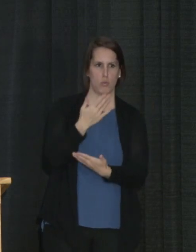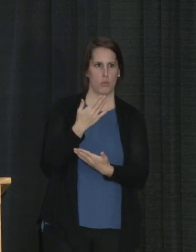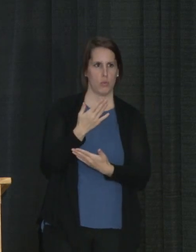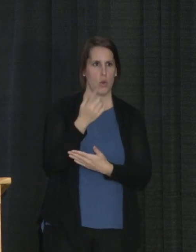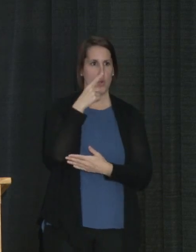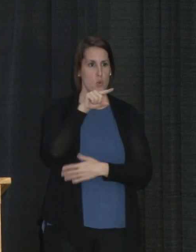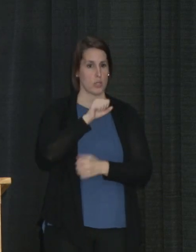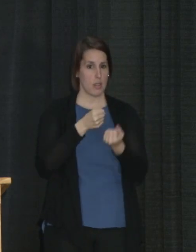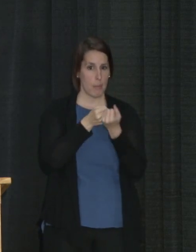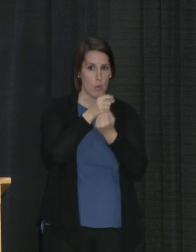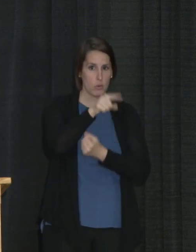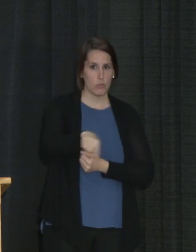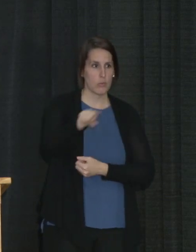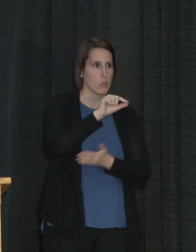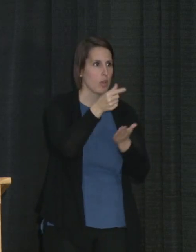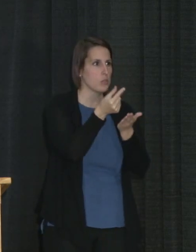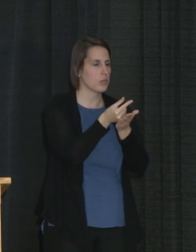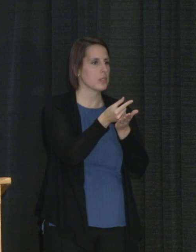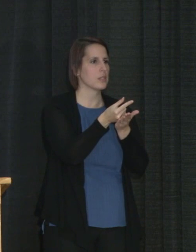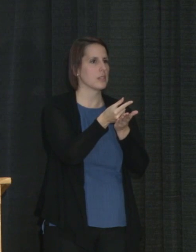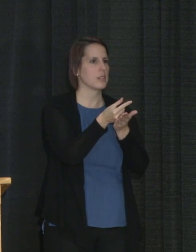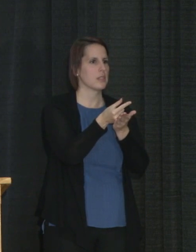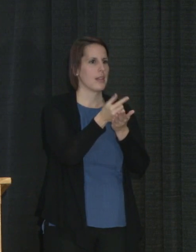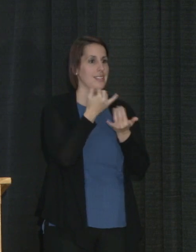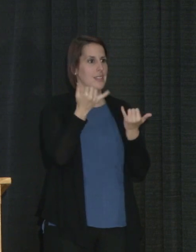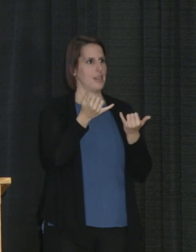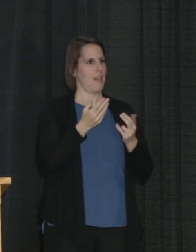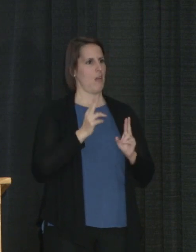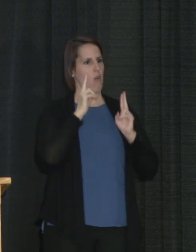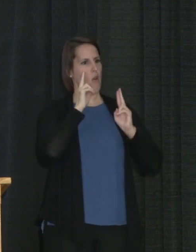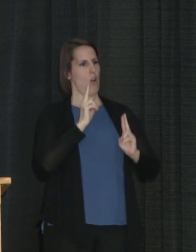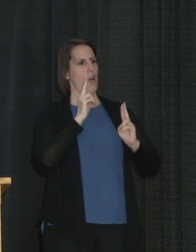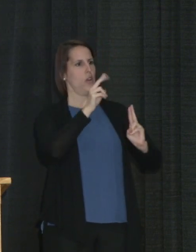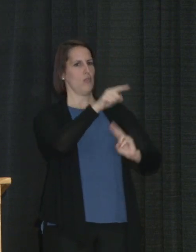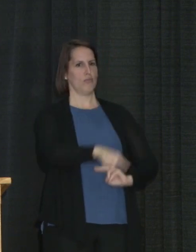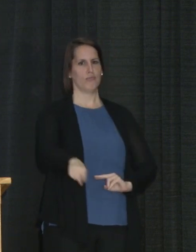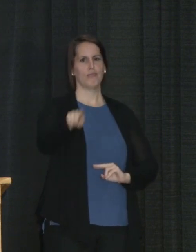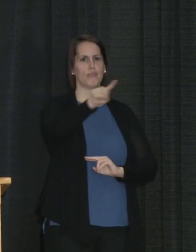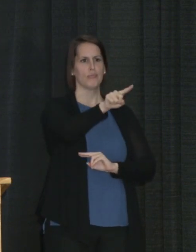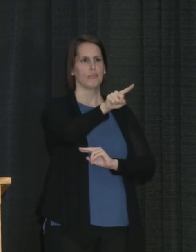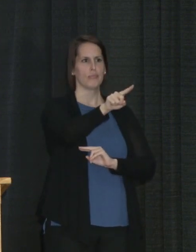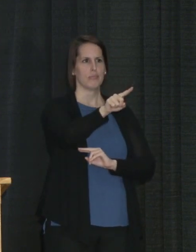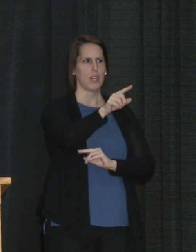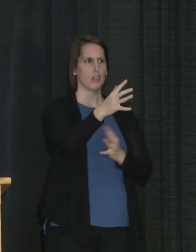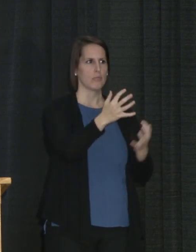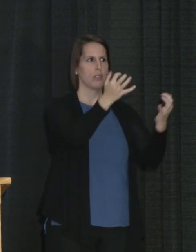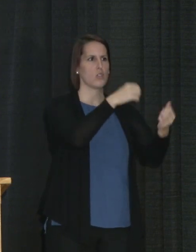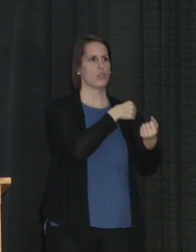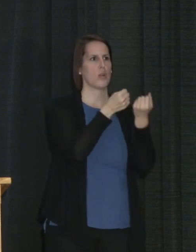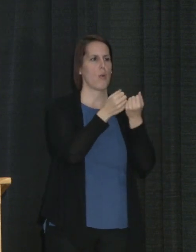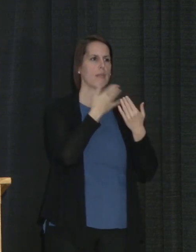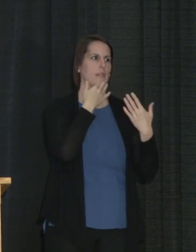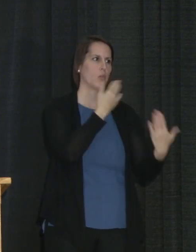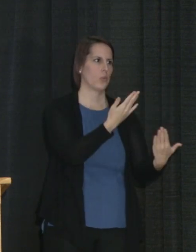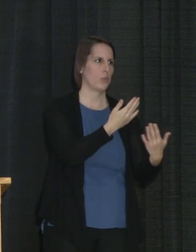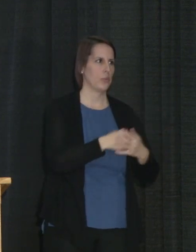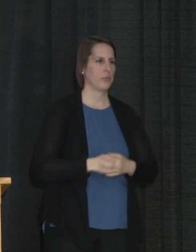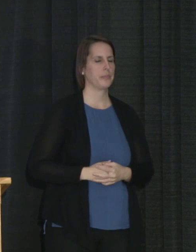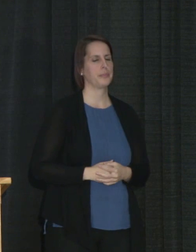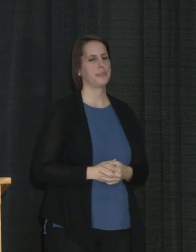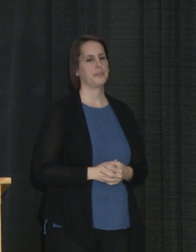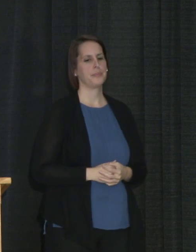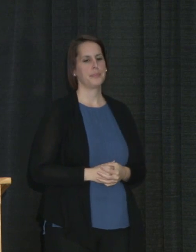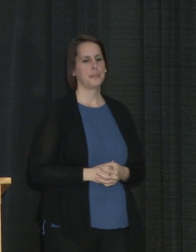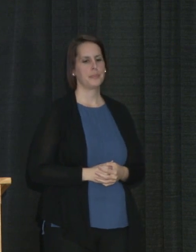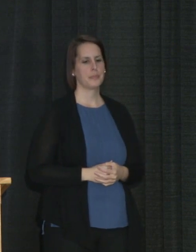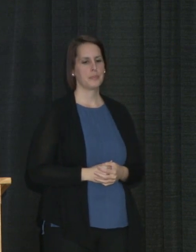graduates, in the honor that we're bestowing upon them today in the achievement of their degrees and